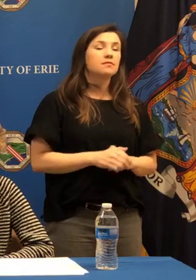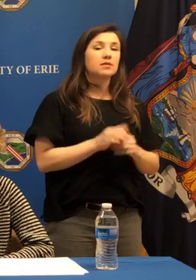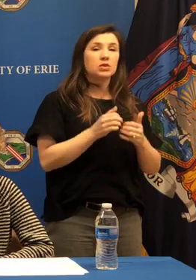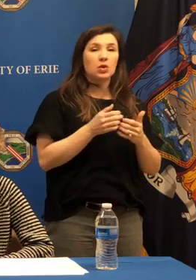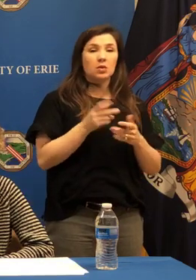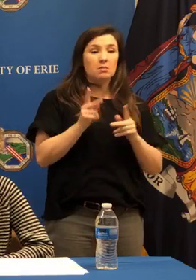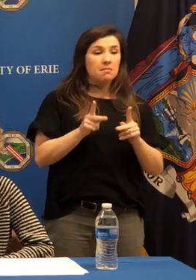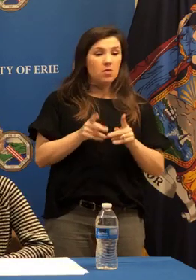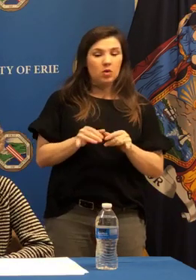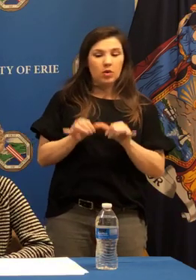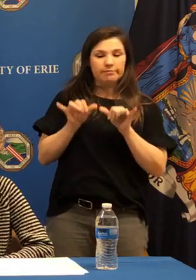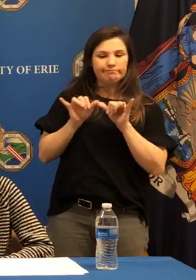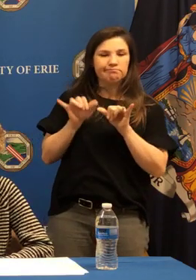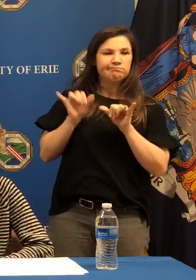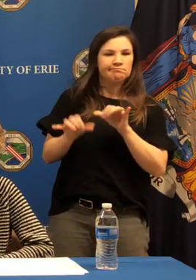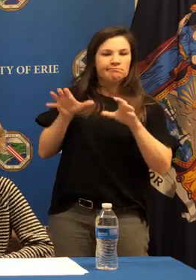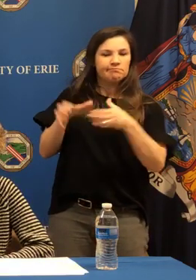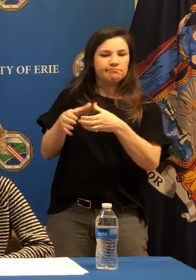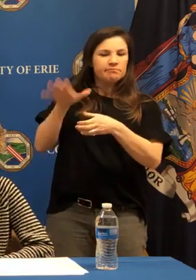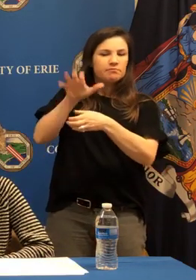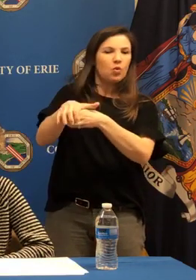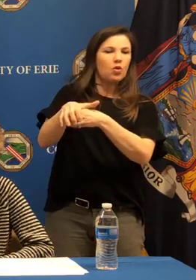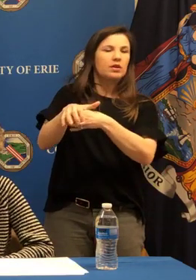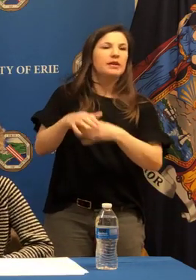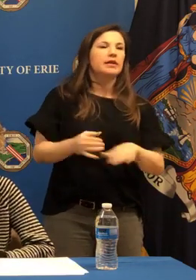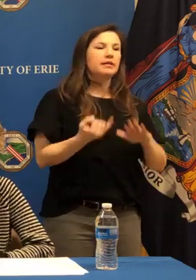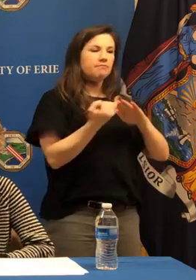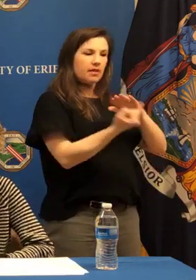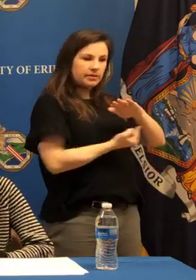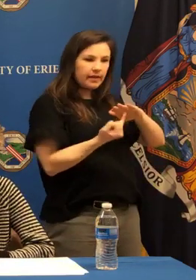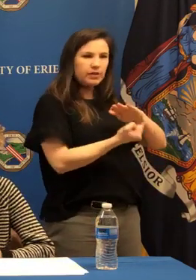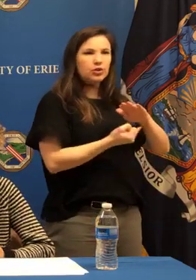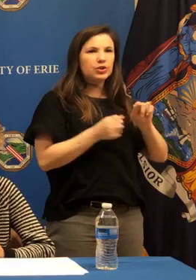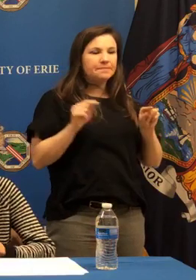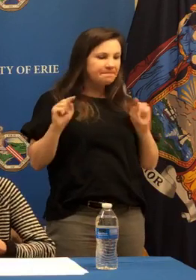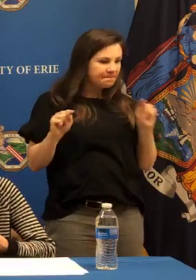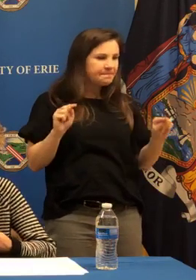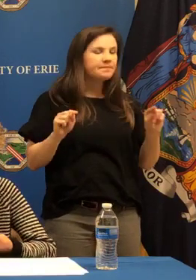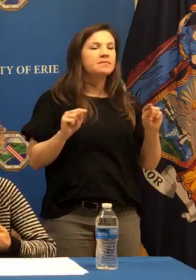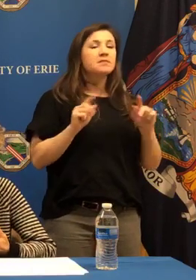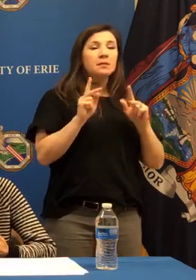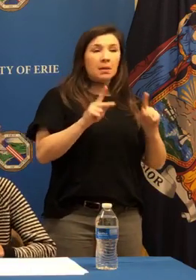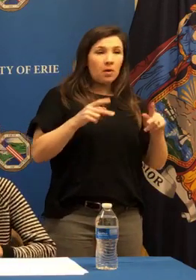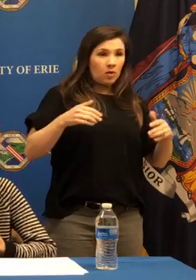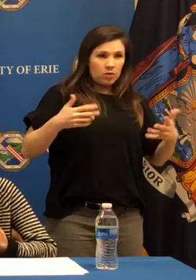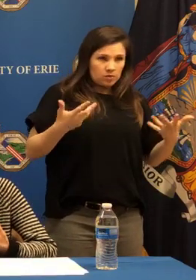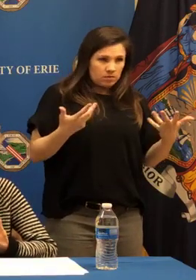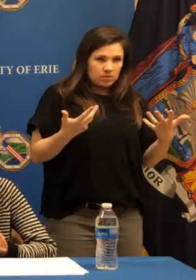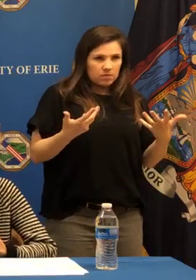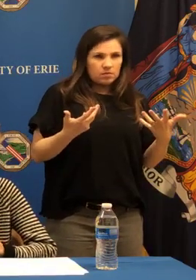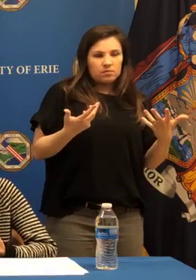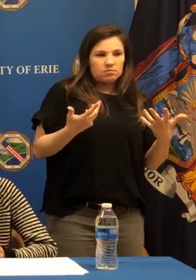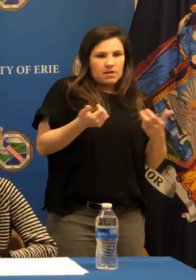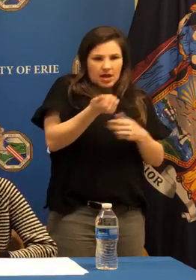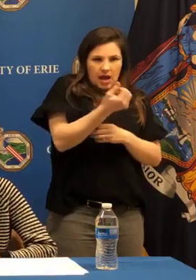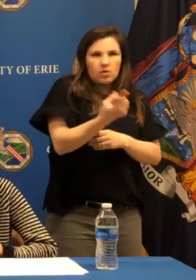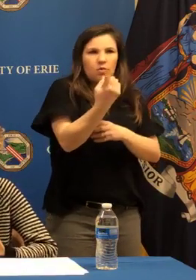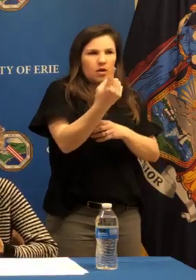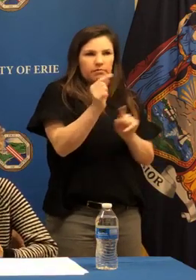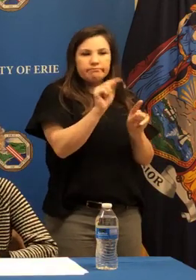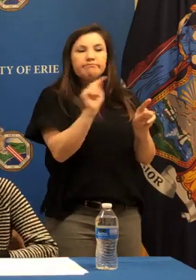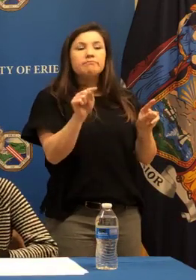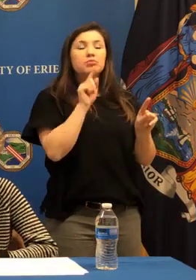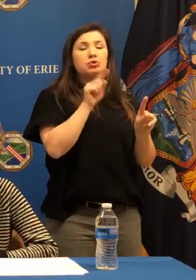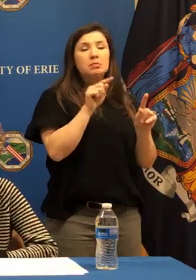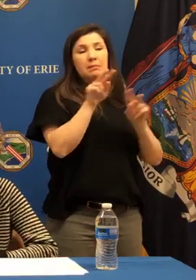in quarantine and isolation, and then people who we're not following, even those individuals should